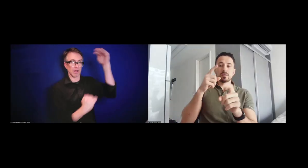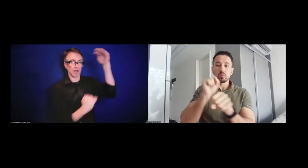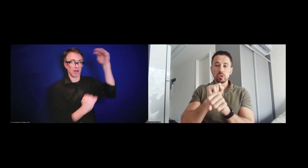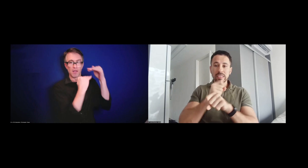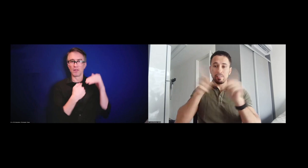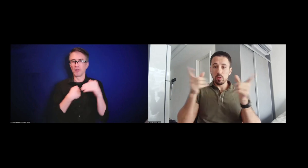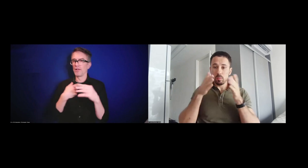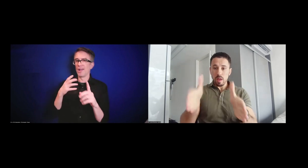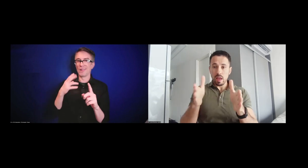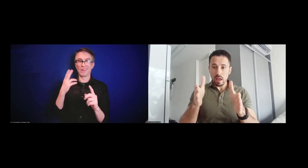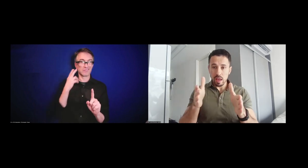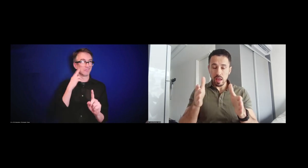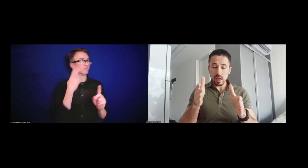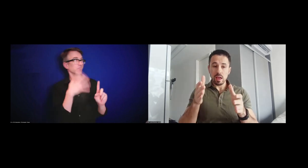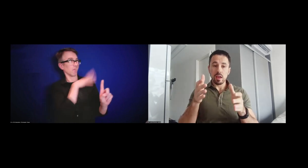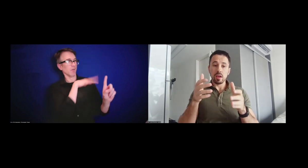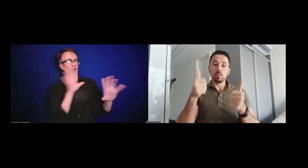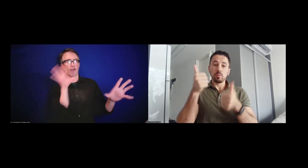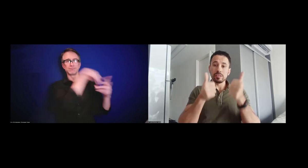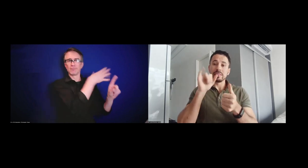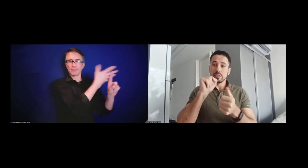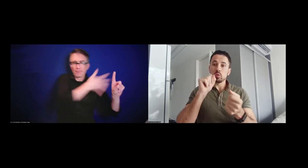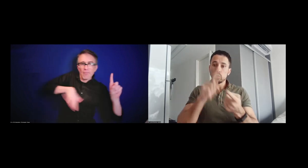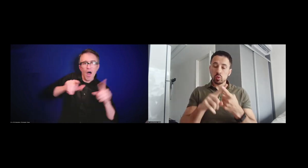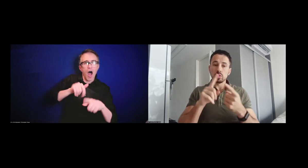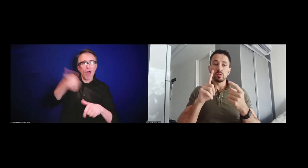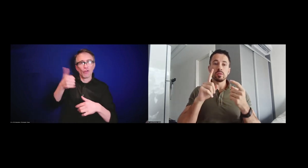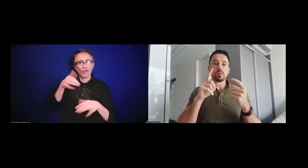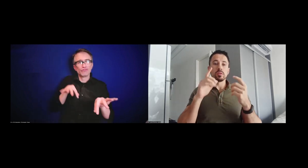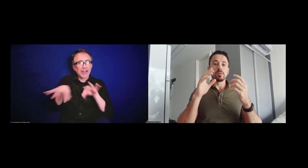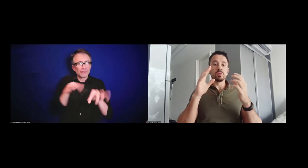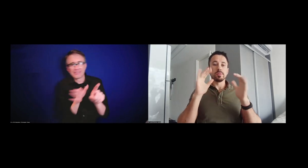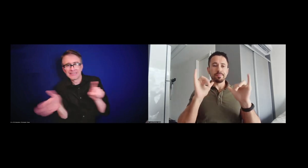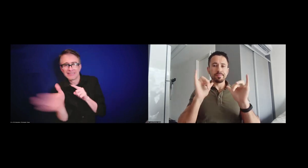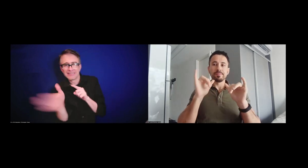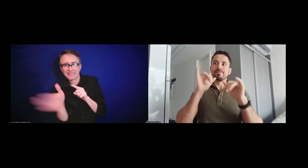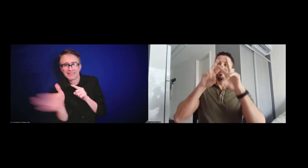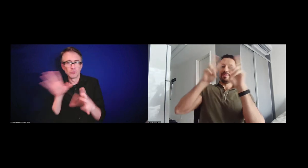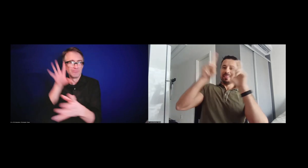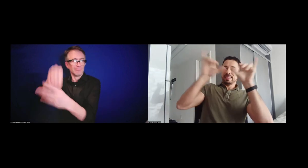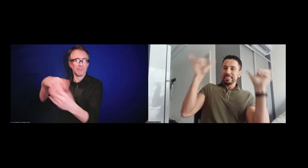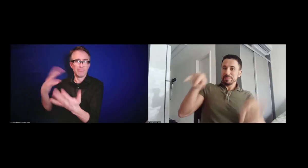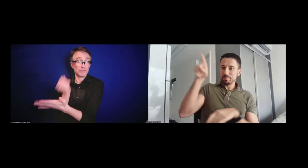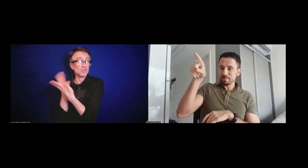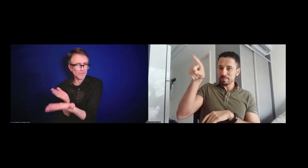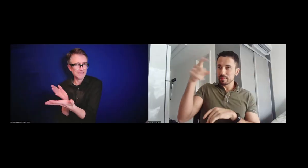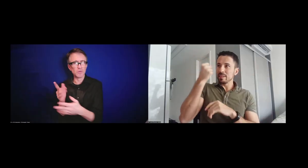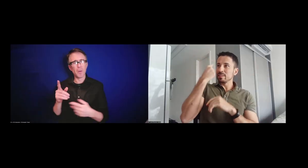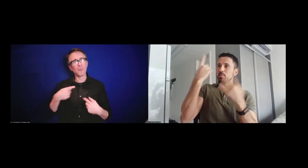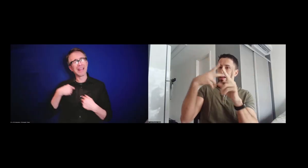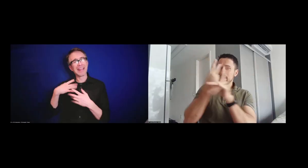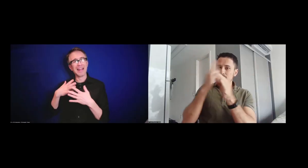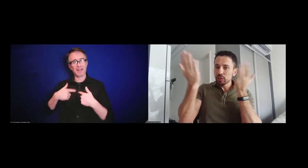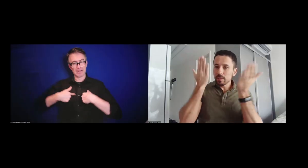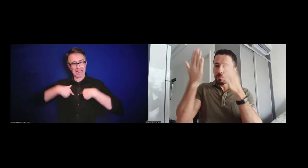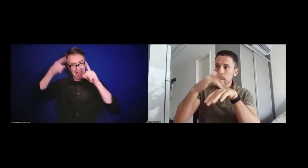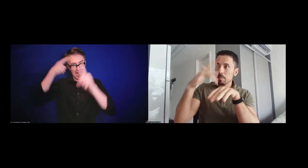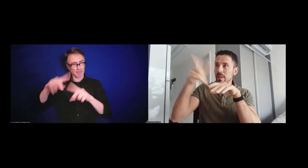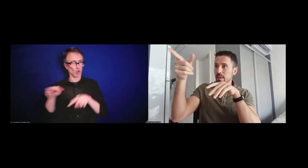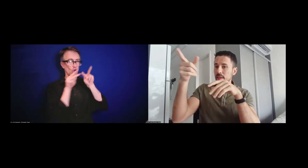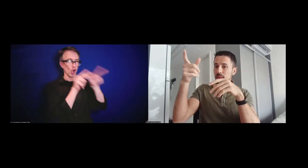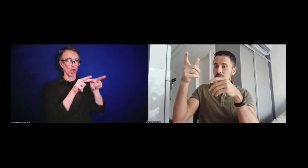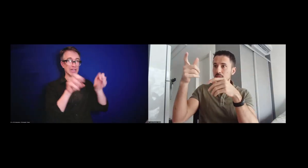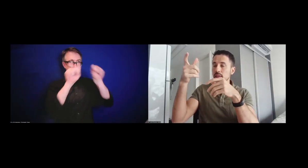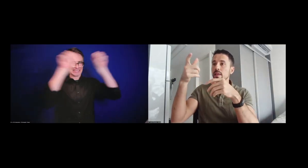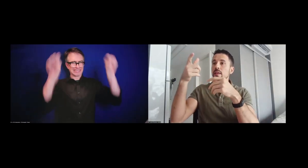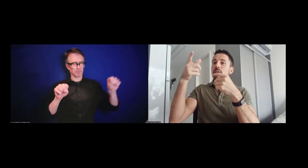these specific nuanced groups of people within the umbrella of deafness. So the goal for us is to really analyze the system